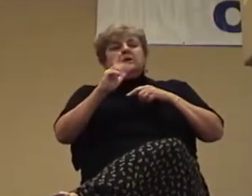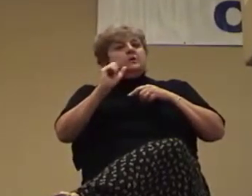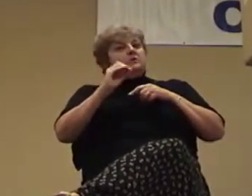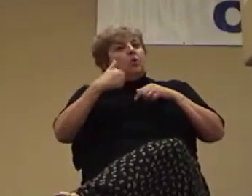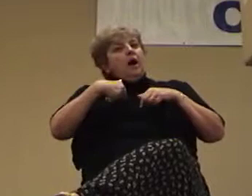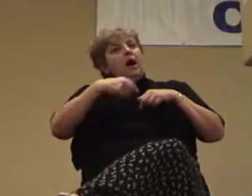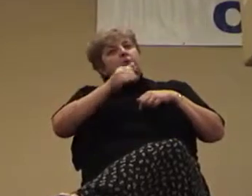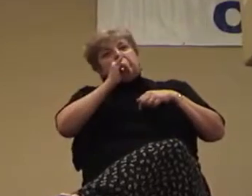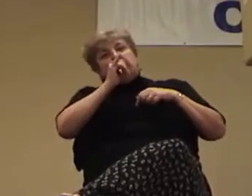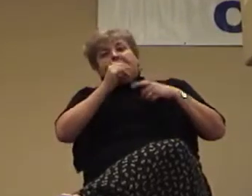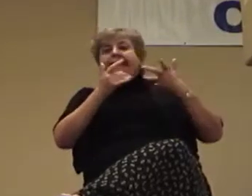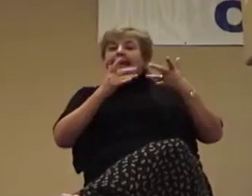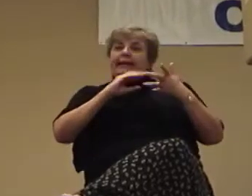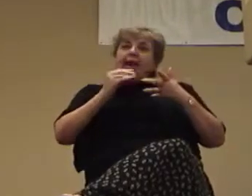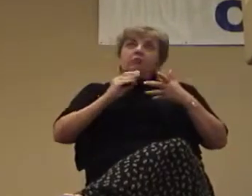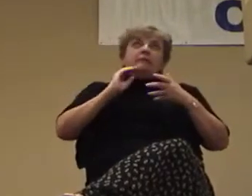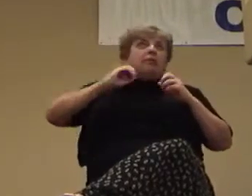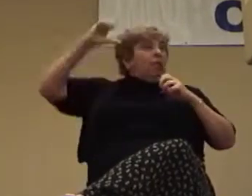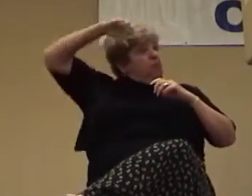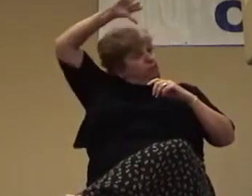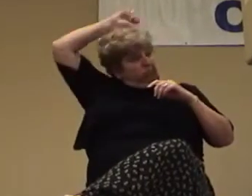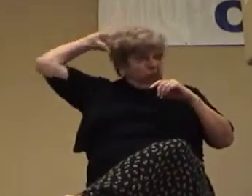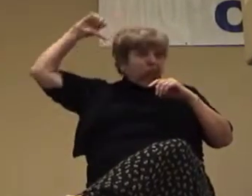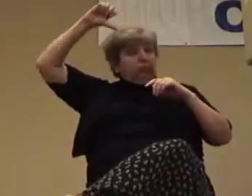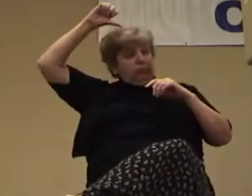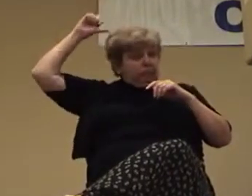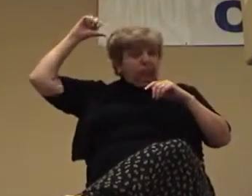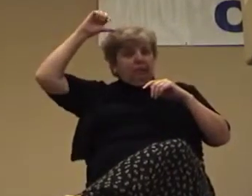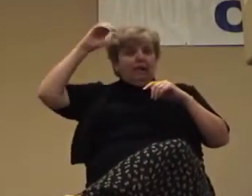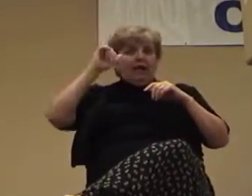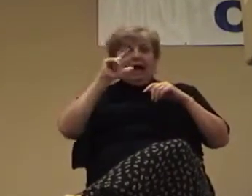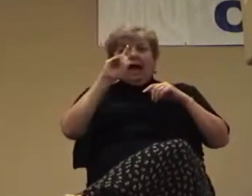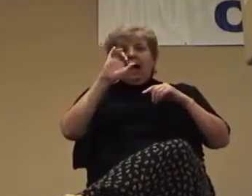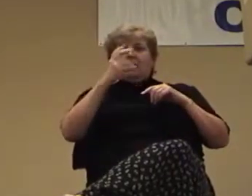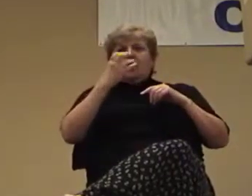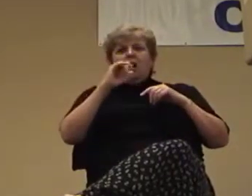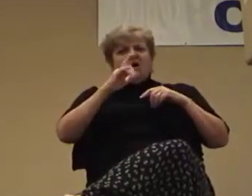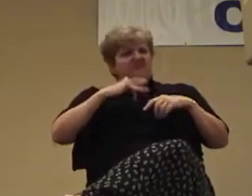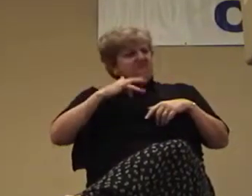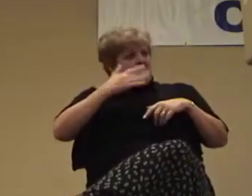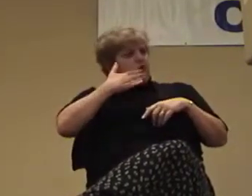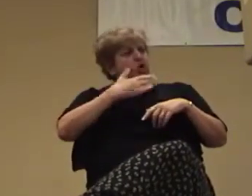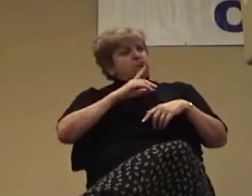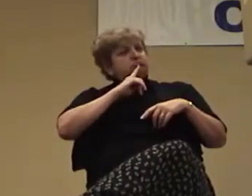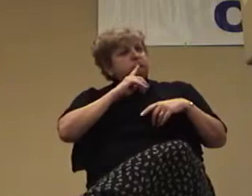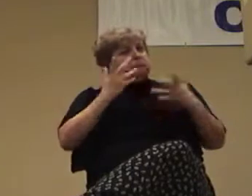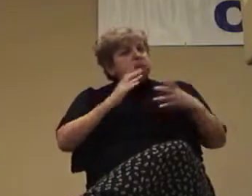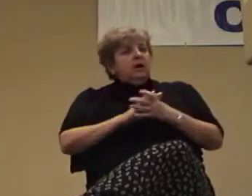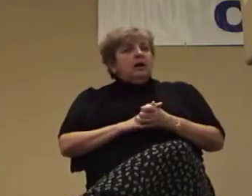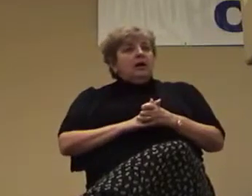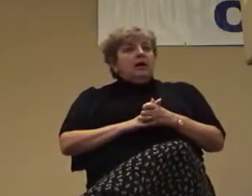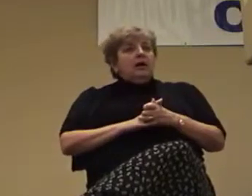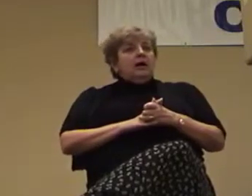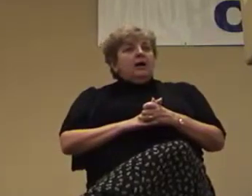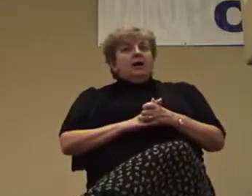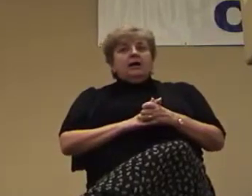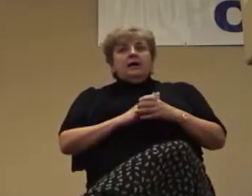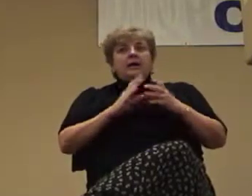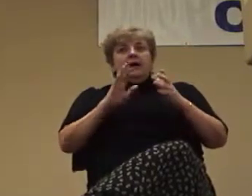pour rubbing alcohol all over my head, and it was soothing, really. And then, Jesus, is that you?